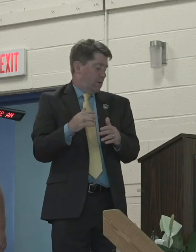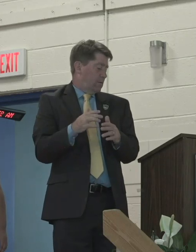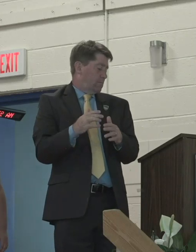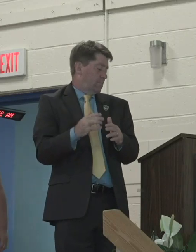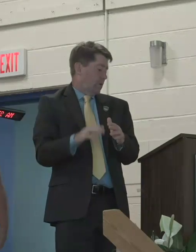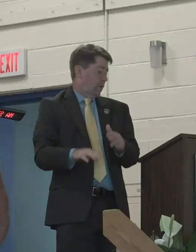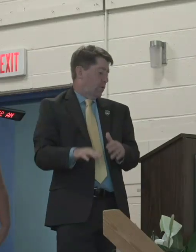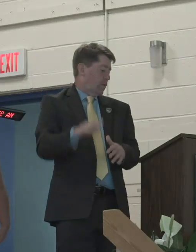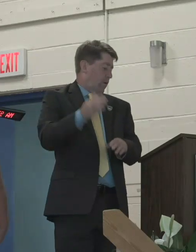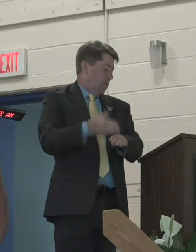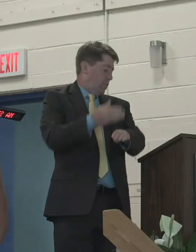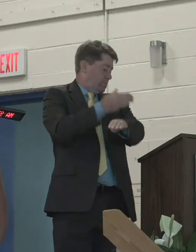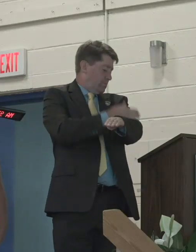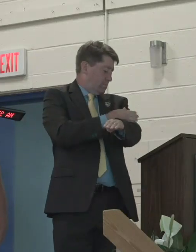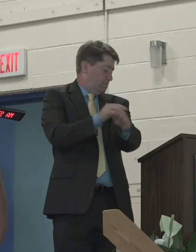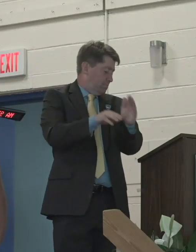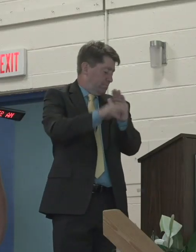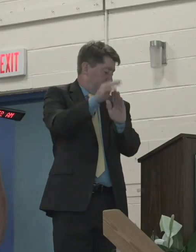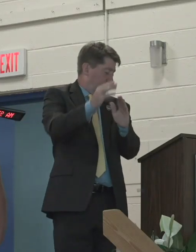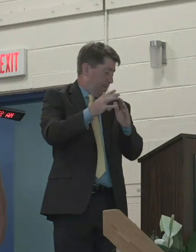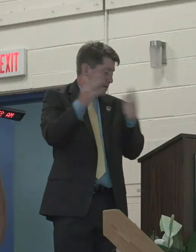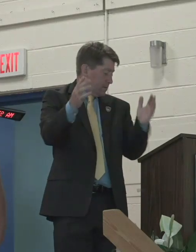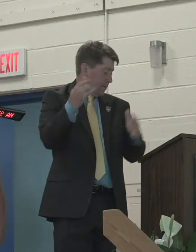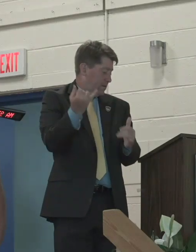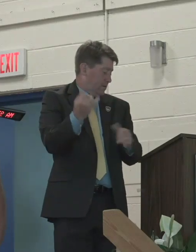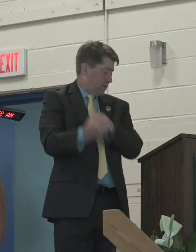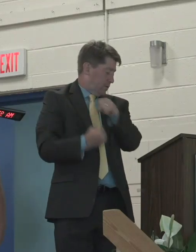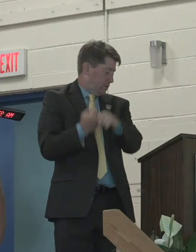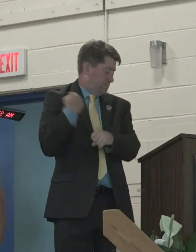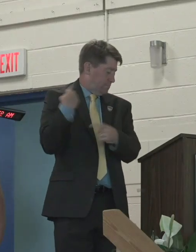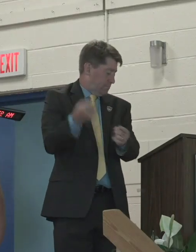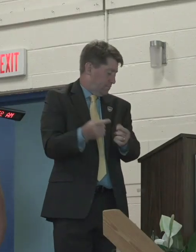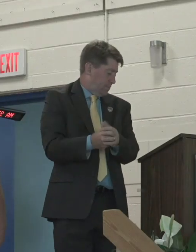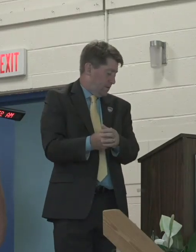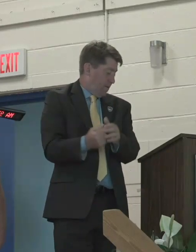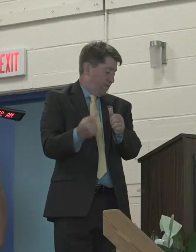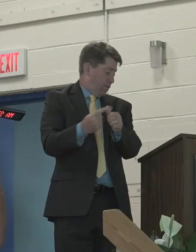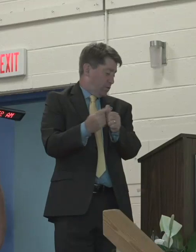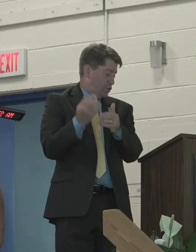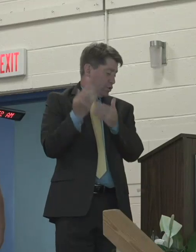himself. He has grown and matured and excelled so much this year.